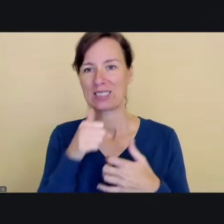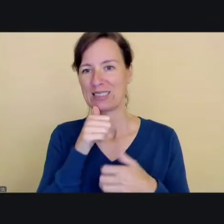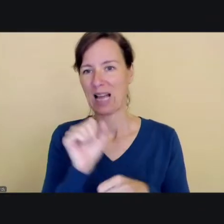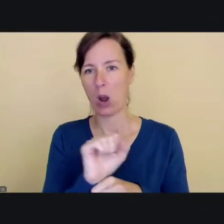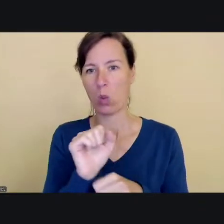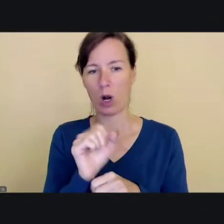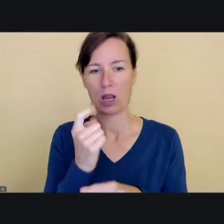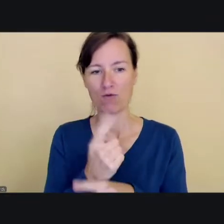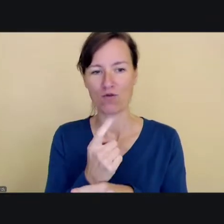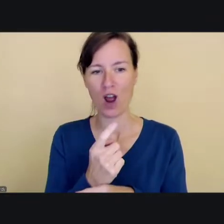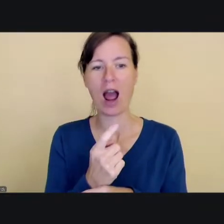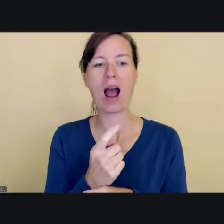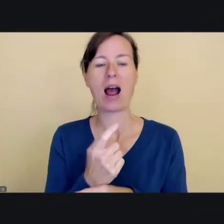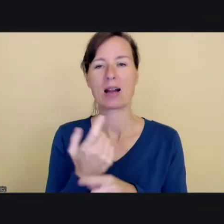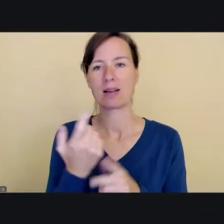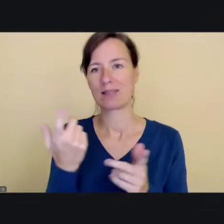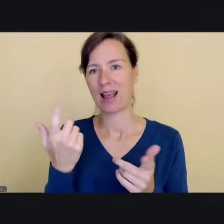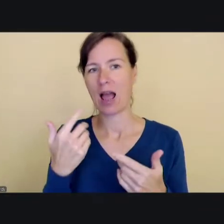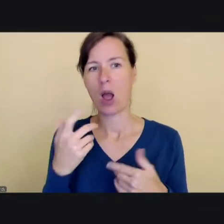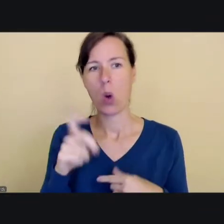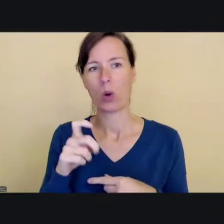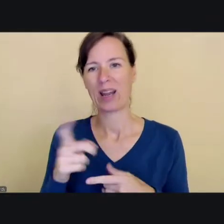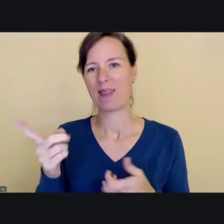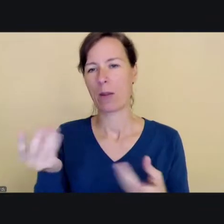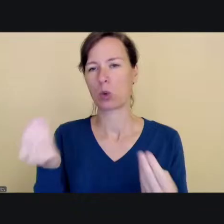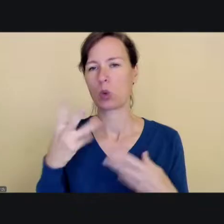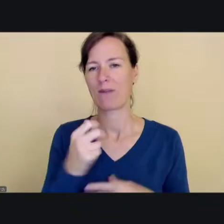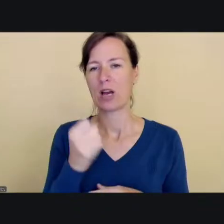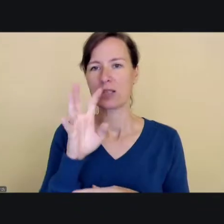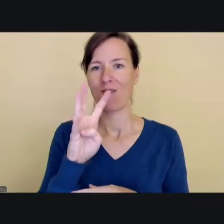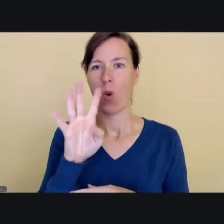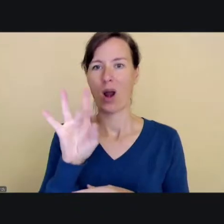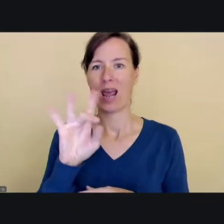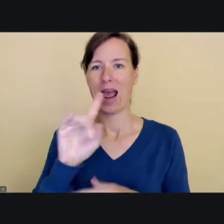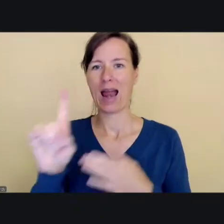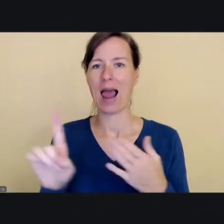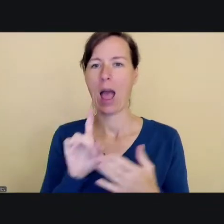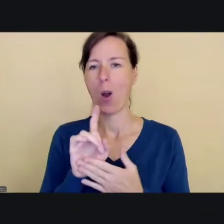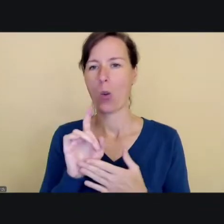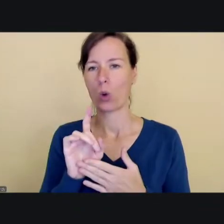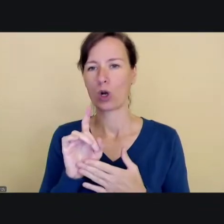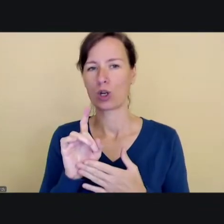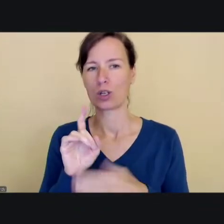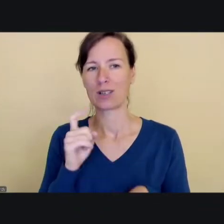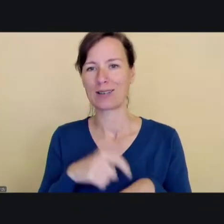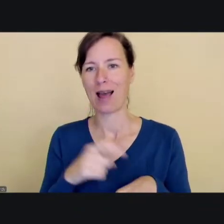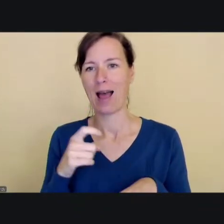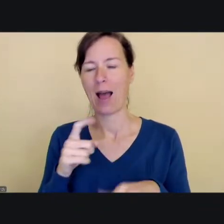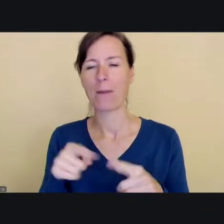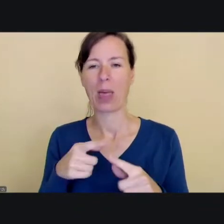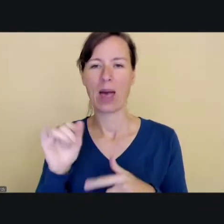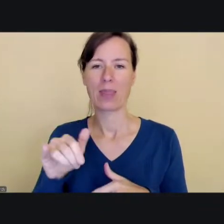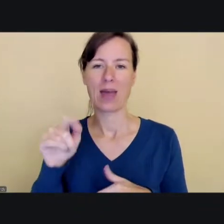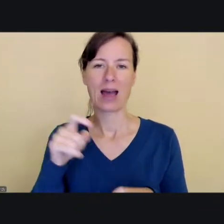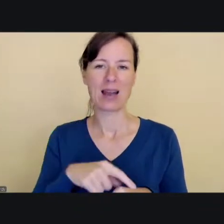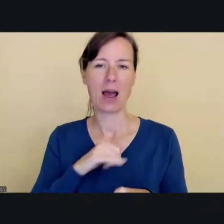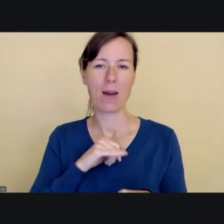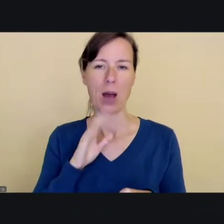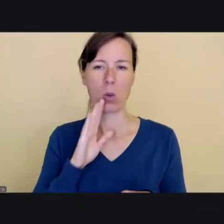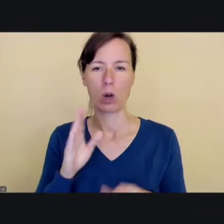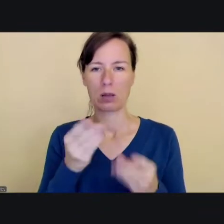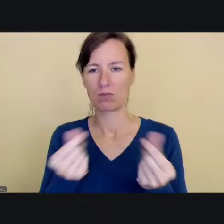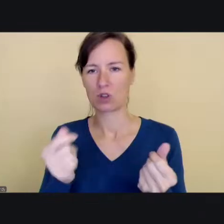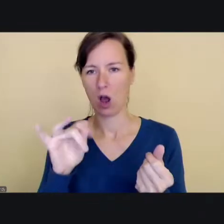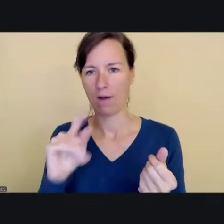48-hour grace period, and then at that point I will address it. but please make sure that you let me know so that it